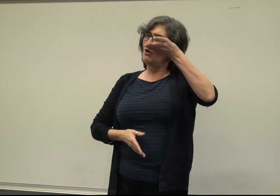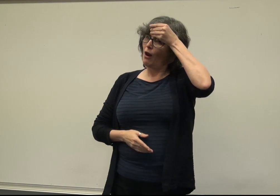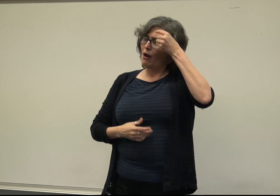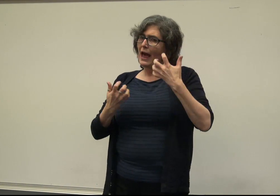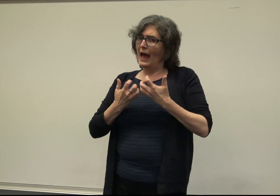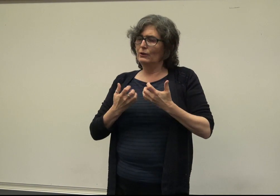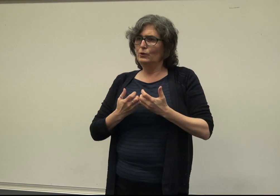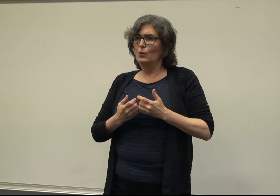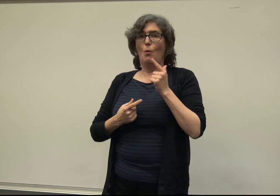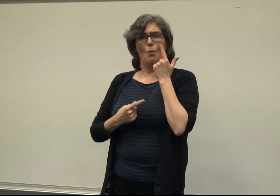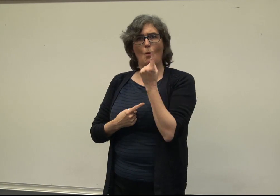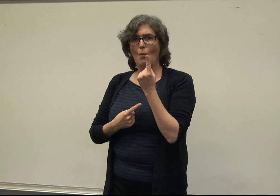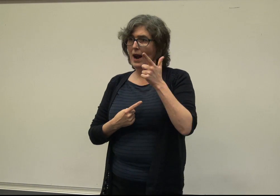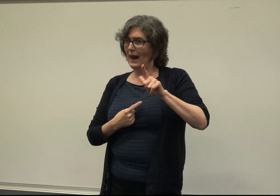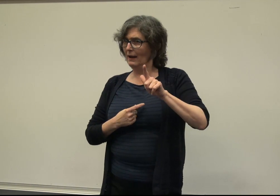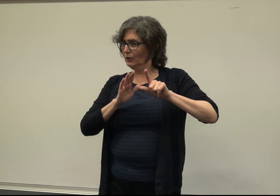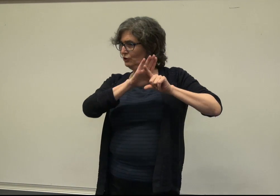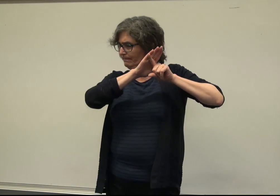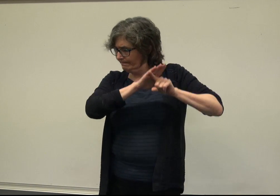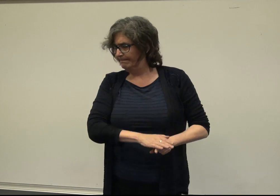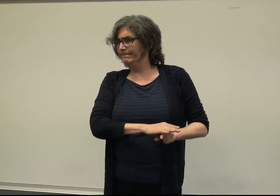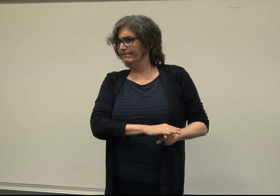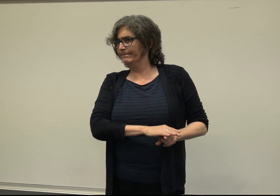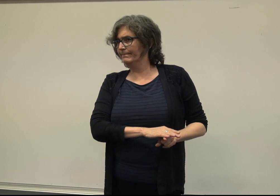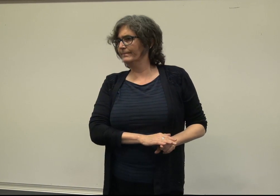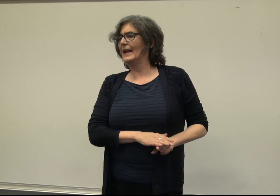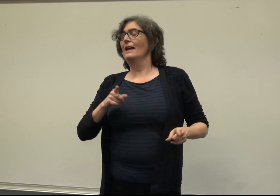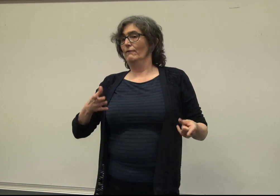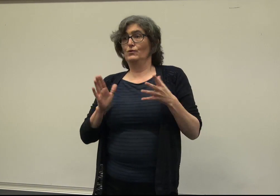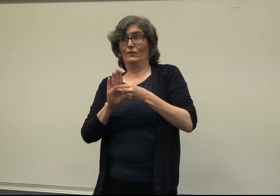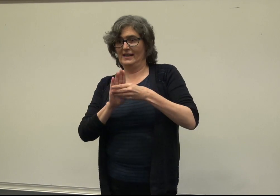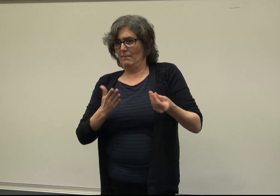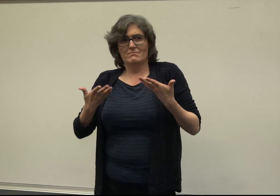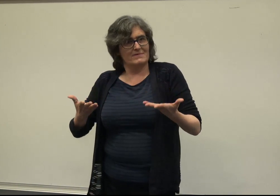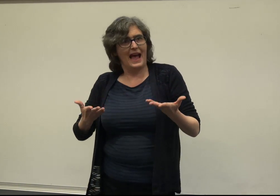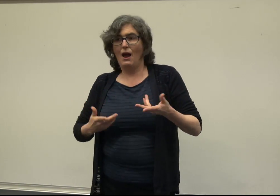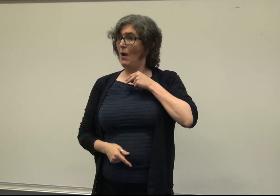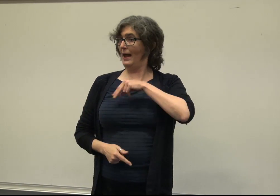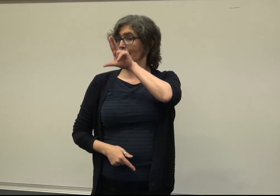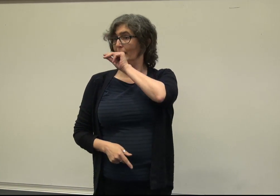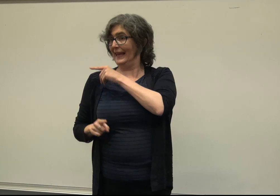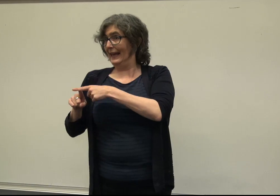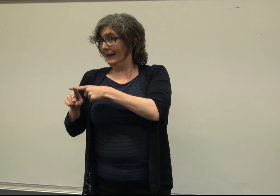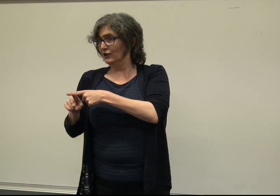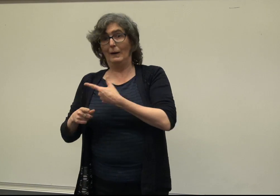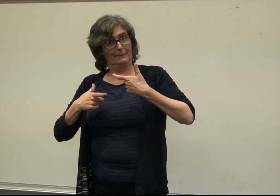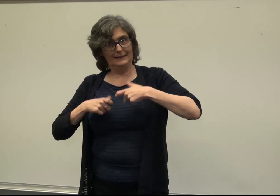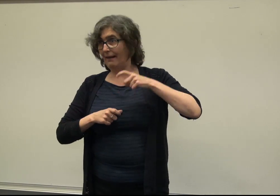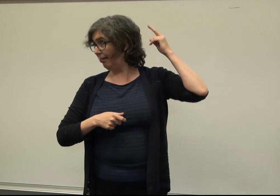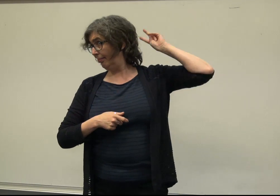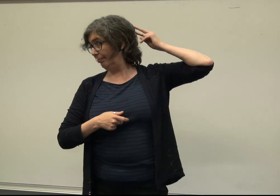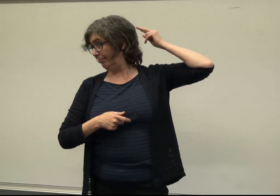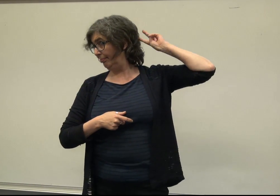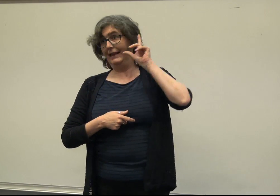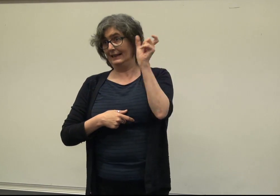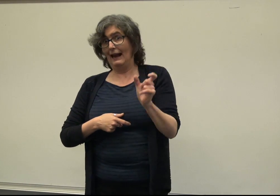other language or languages that they know. So I'm speaking English to you, my Italian is very much active in my brain, as